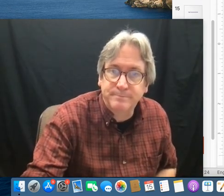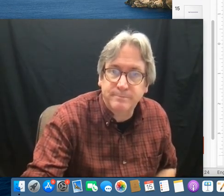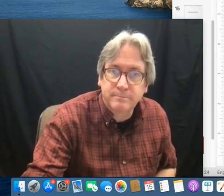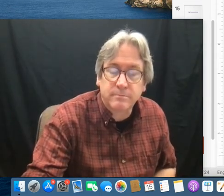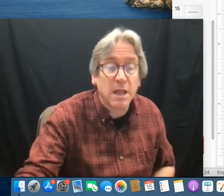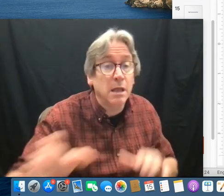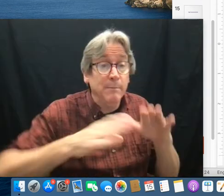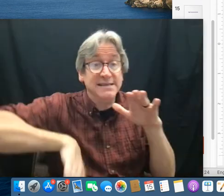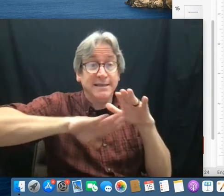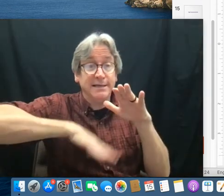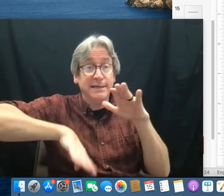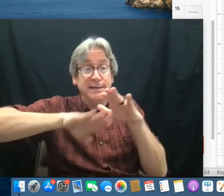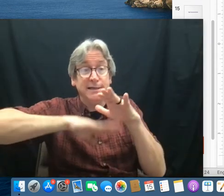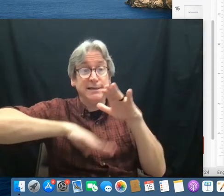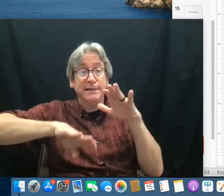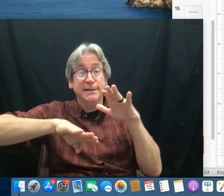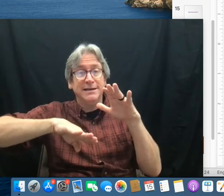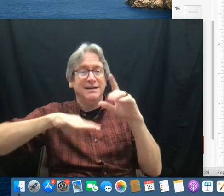Wrong.